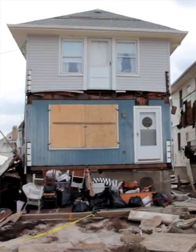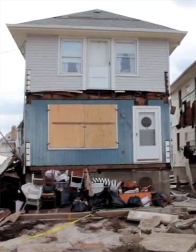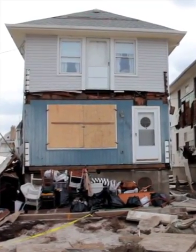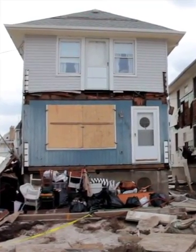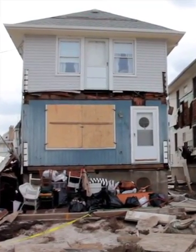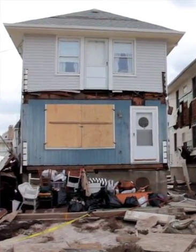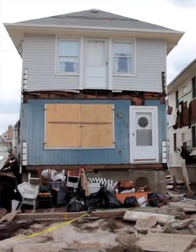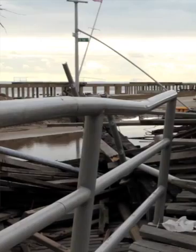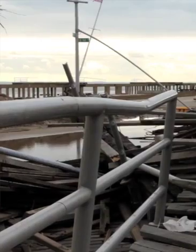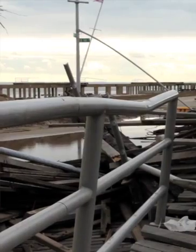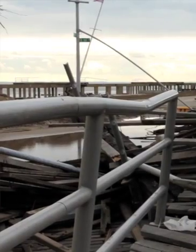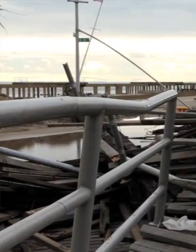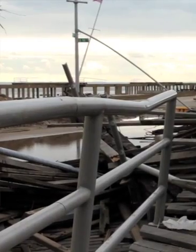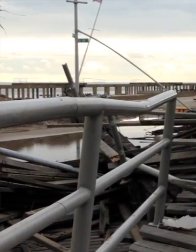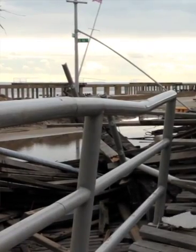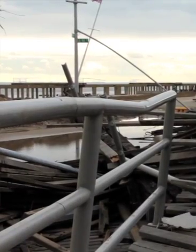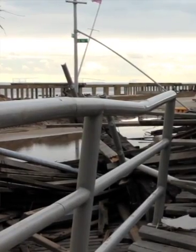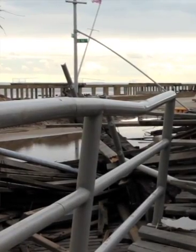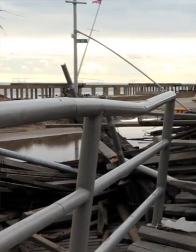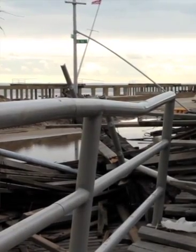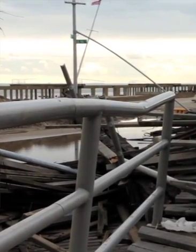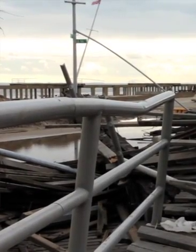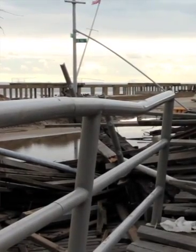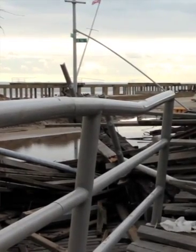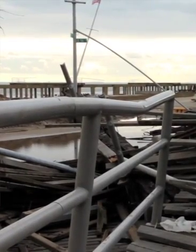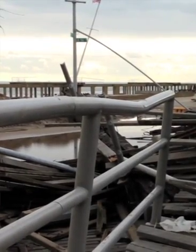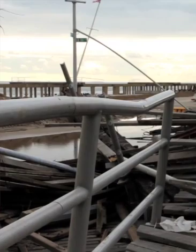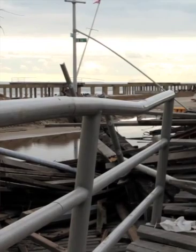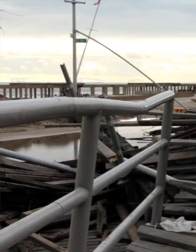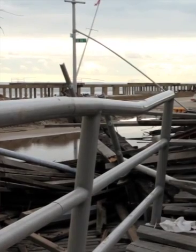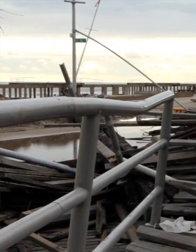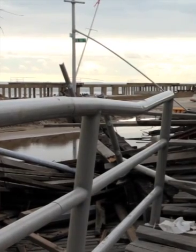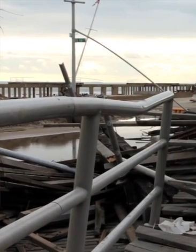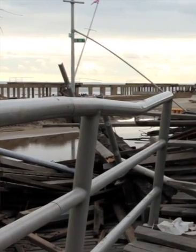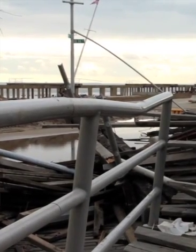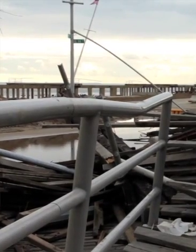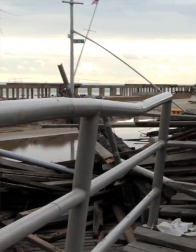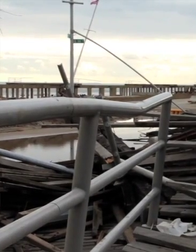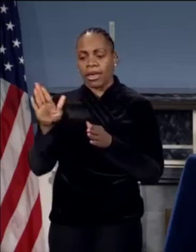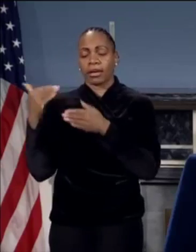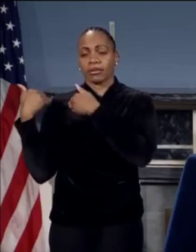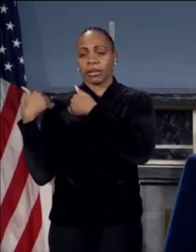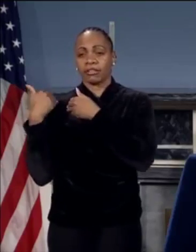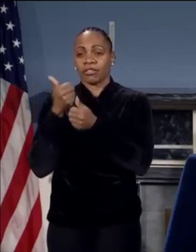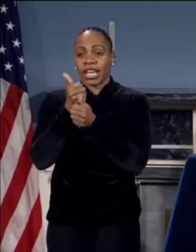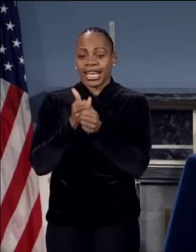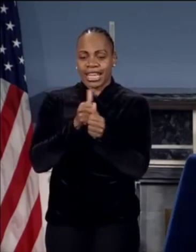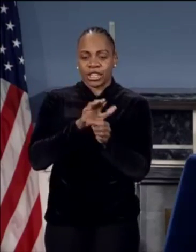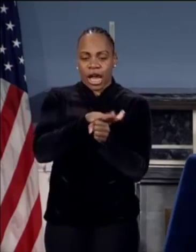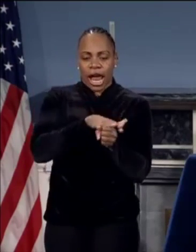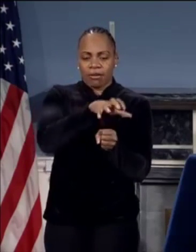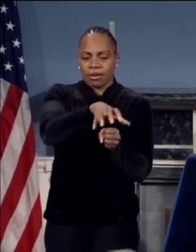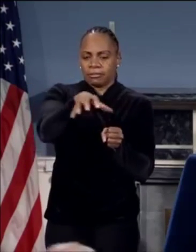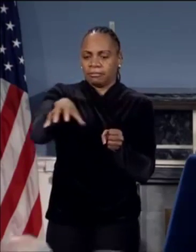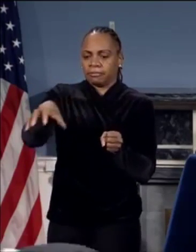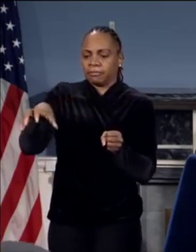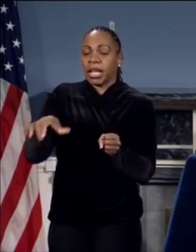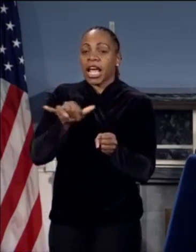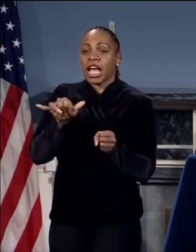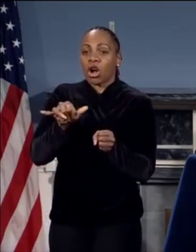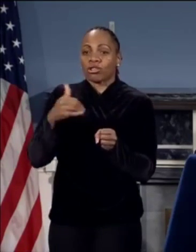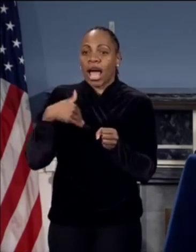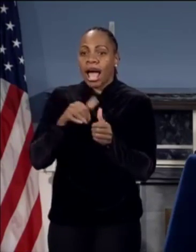We've hired general contacts, as you can think of them, to be responsible, one for each area. They, in turn, will go and